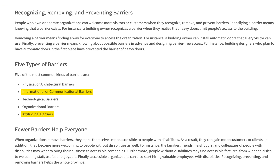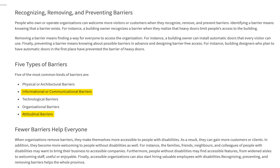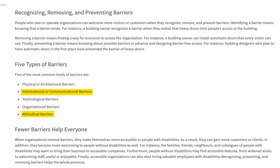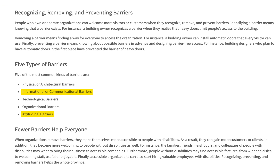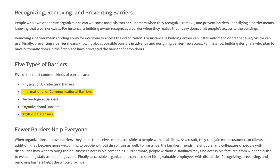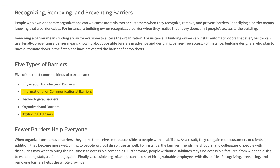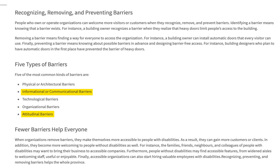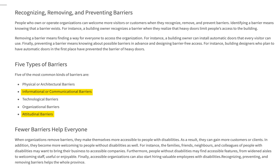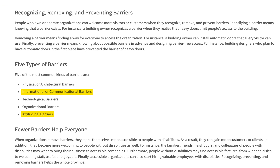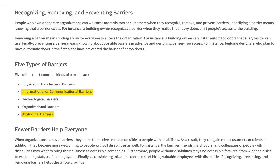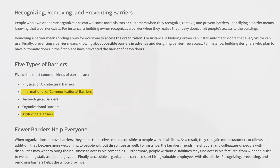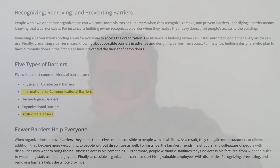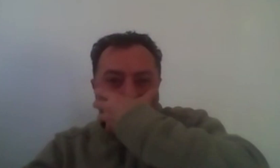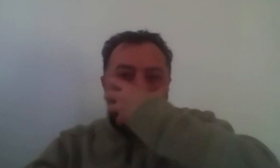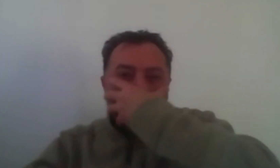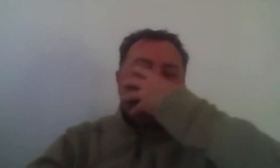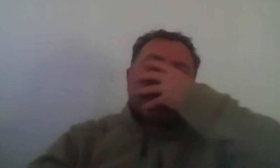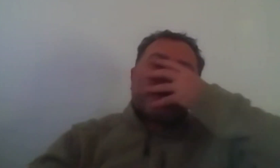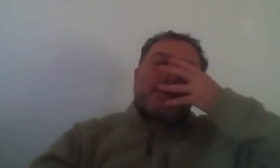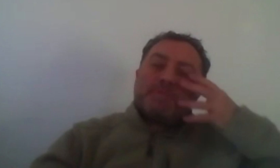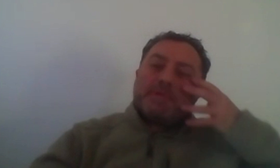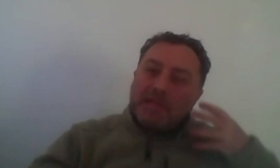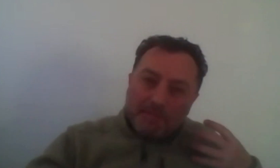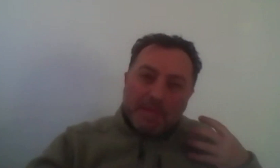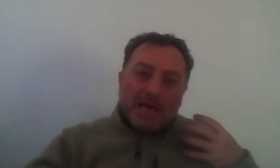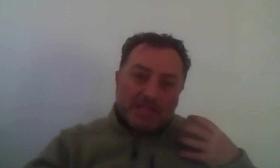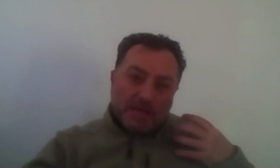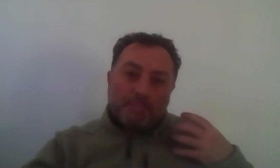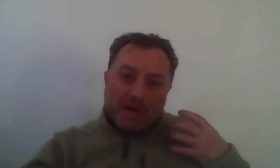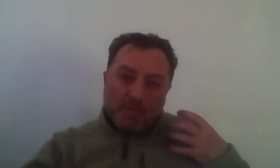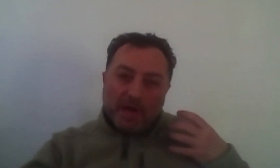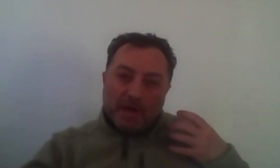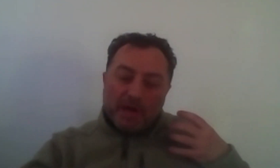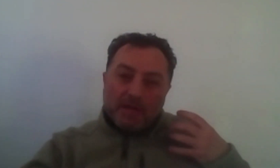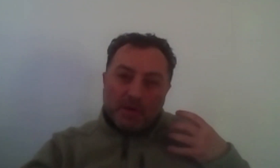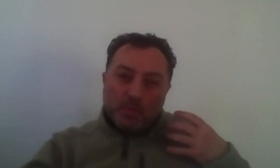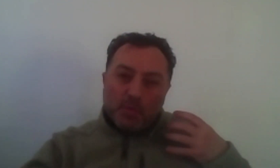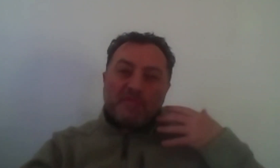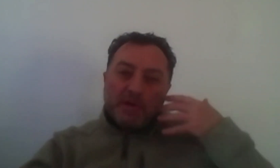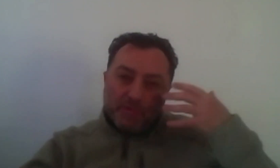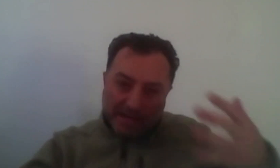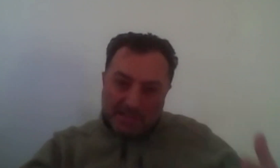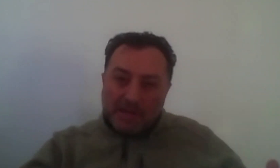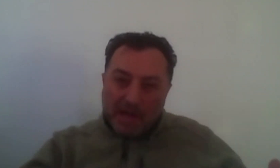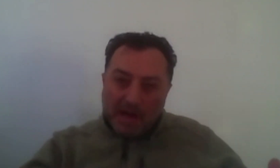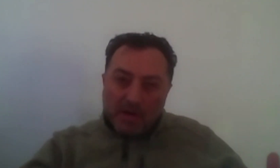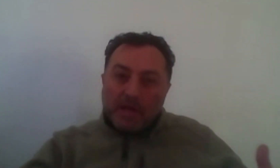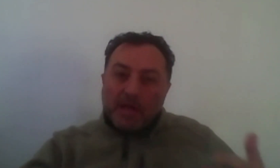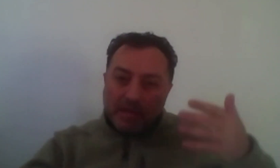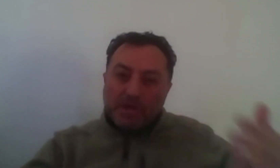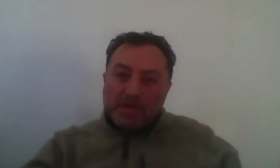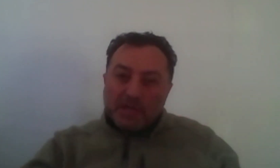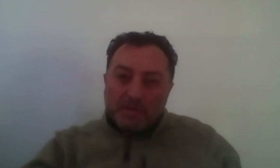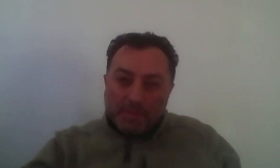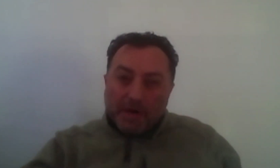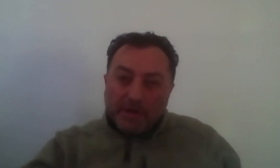fact is that once we've completely masked up that way, we've erected now a communication barrier.